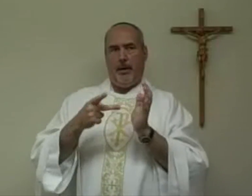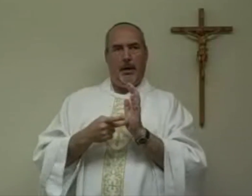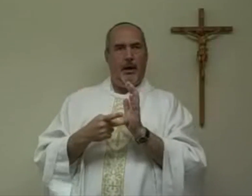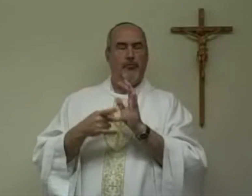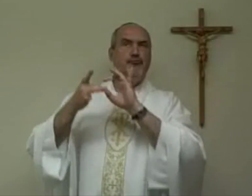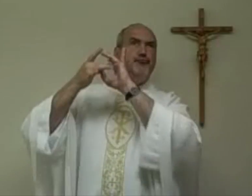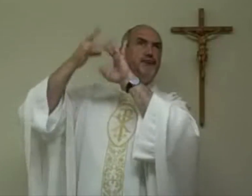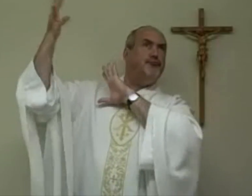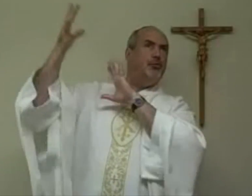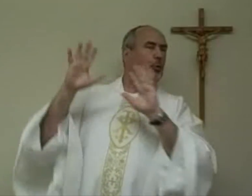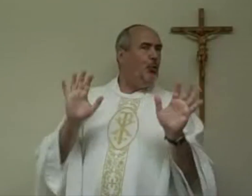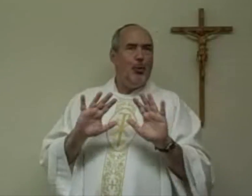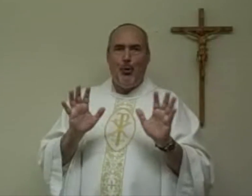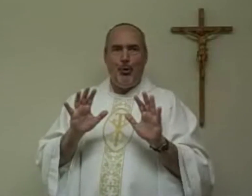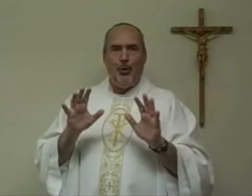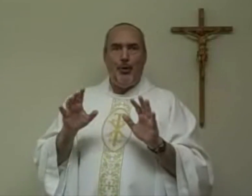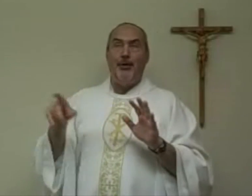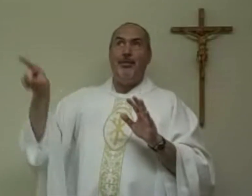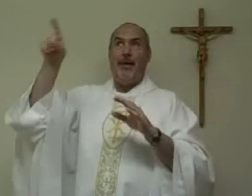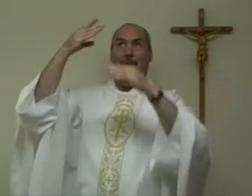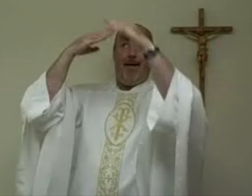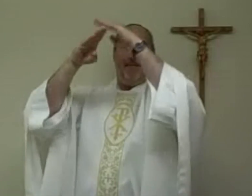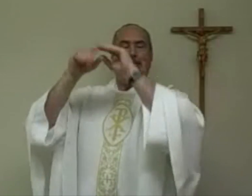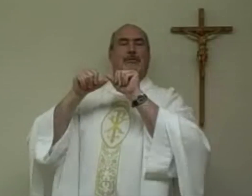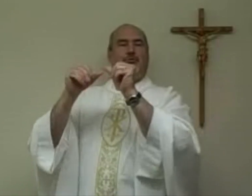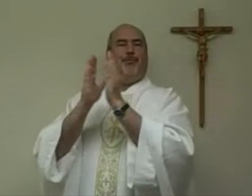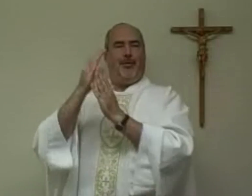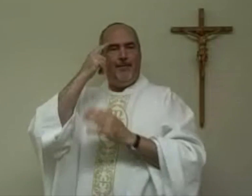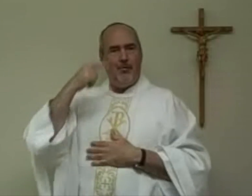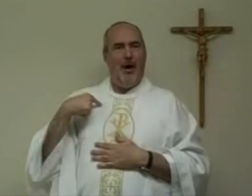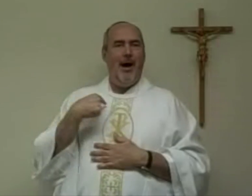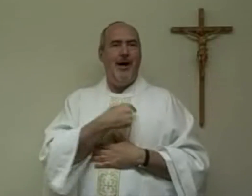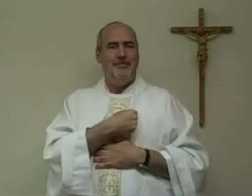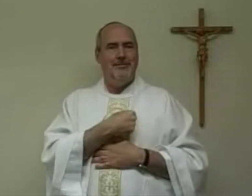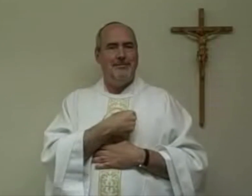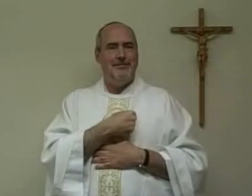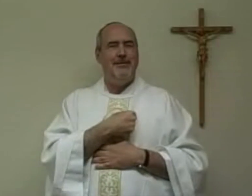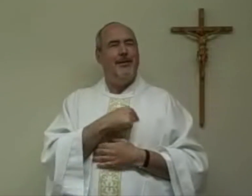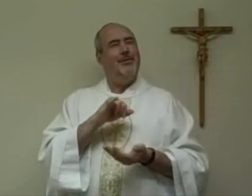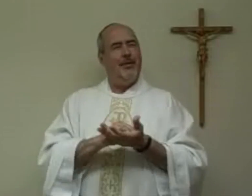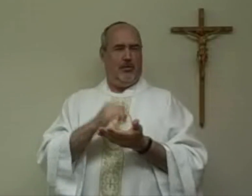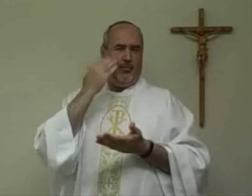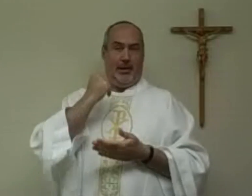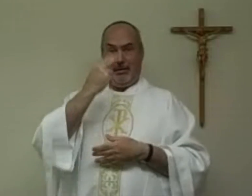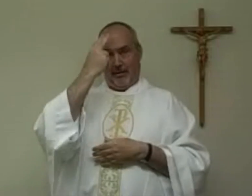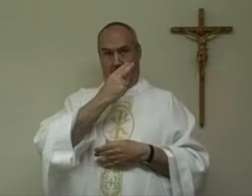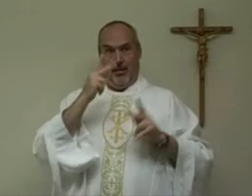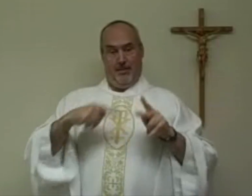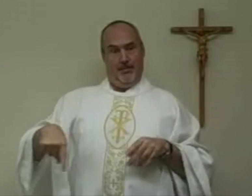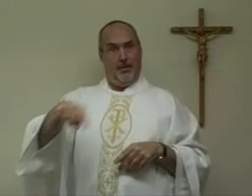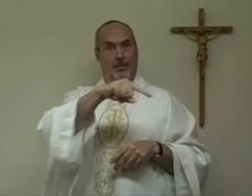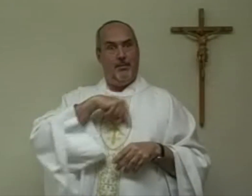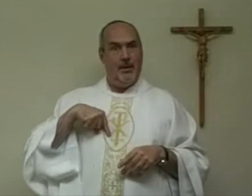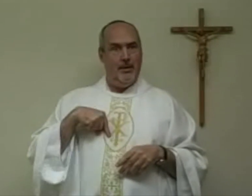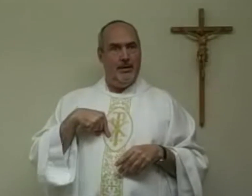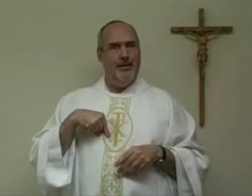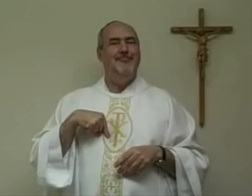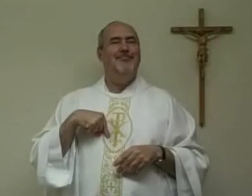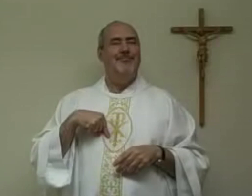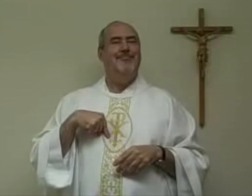for a while, it doesn't mean that we are separated from them. They are in heaven and they continue to pray for us. And